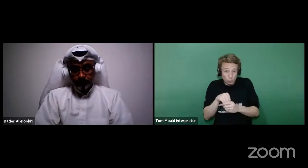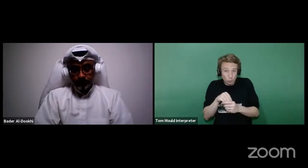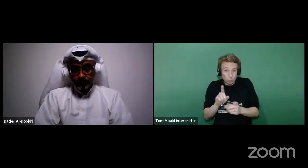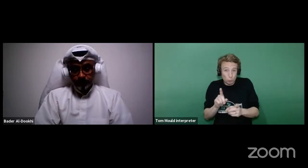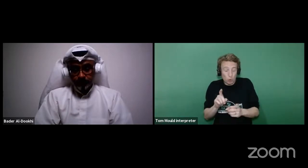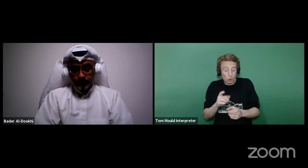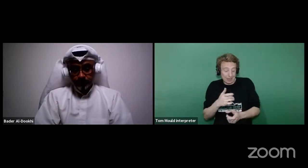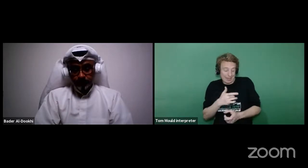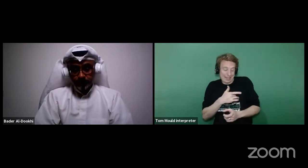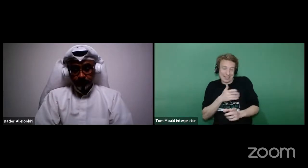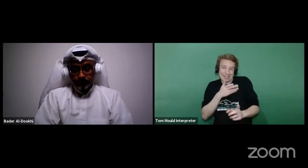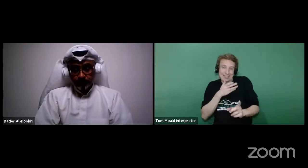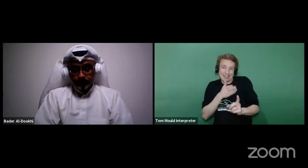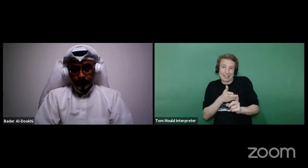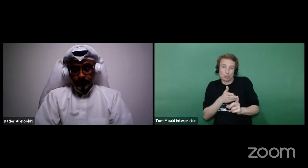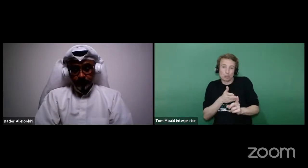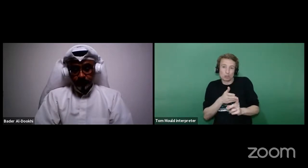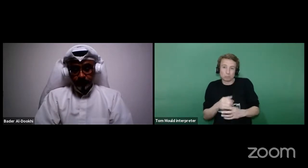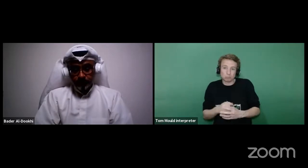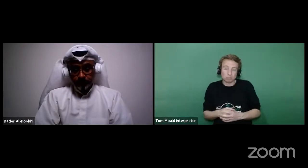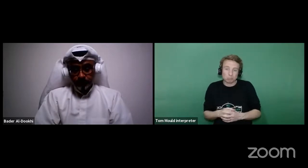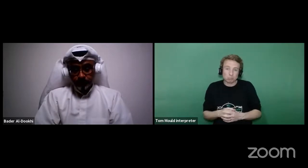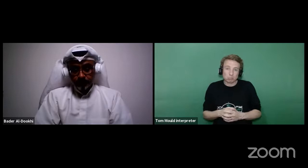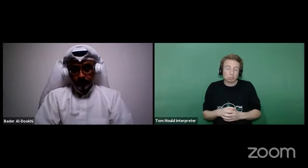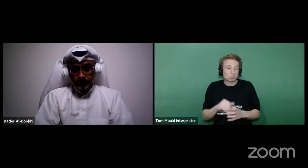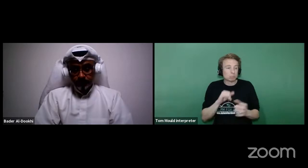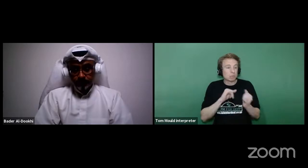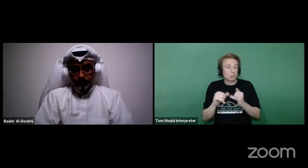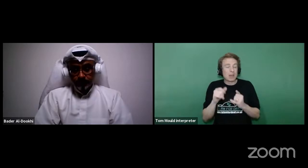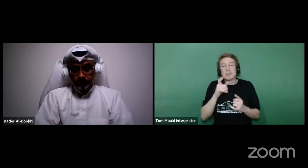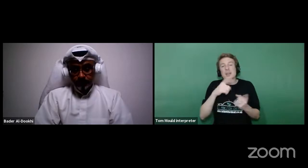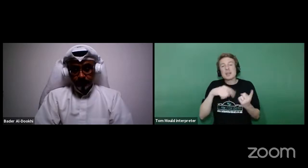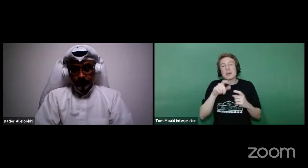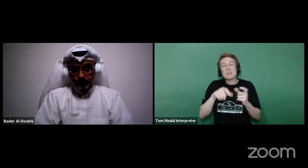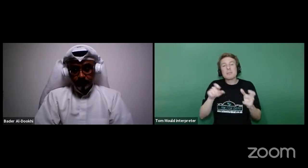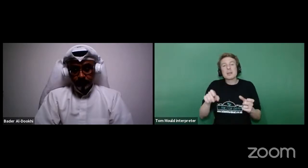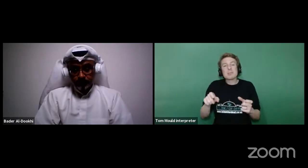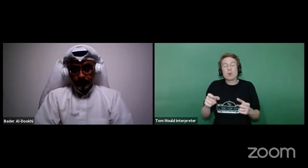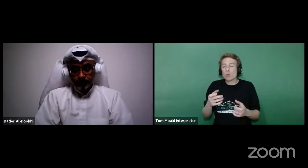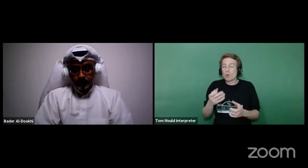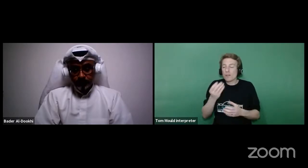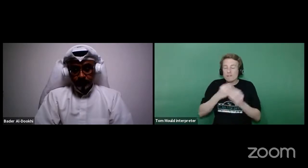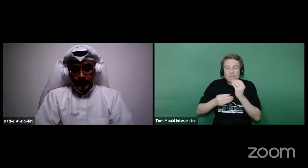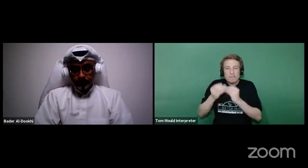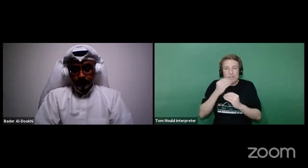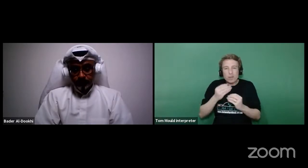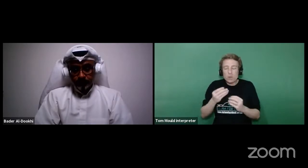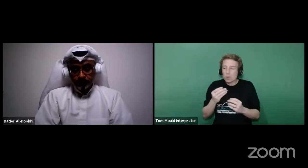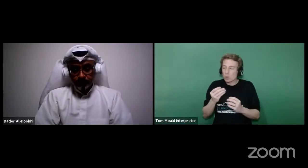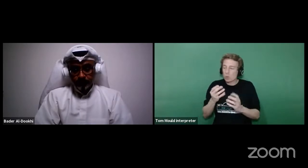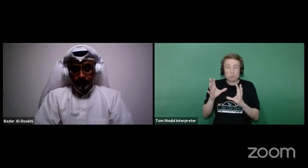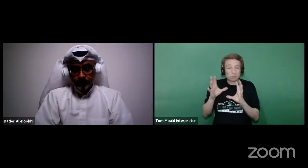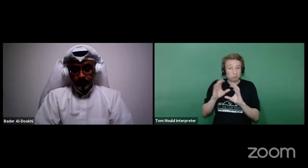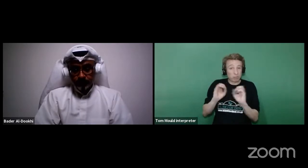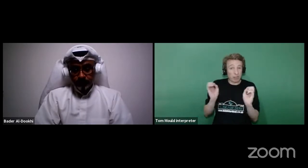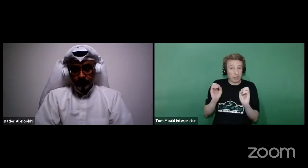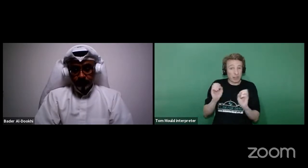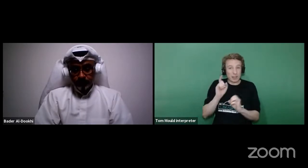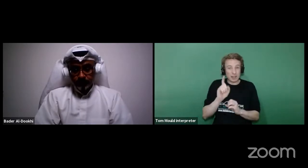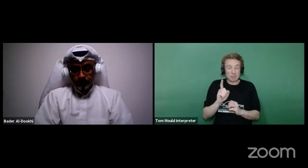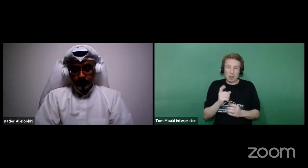not intend to fast. They may be leaving off their food, but what's within their heart is not to actually